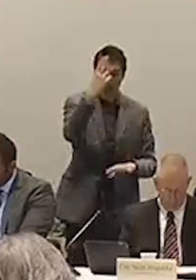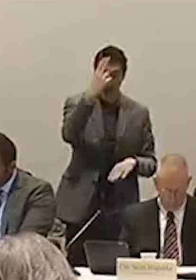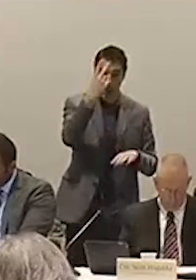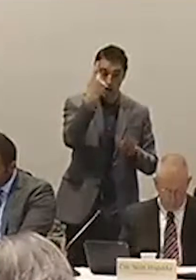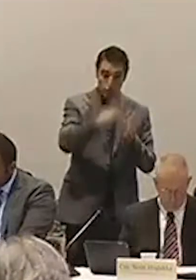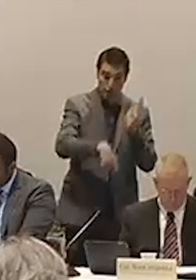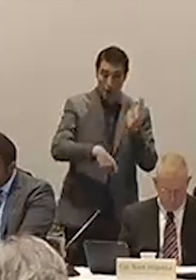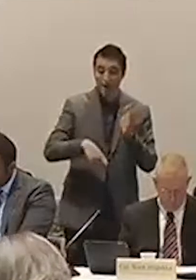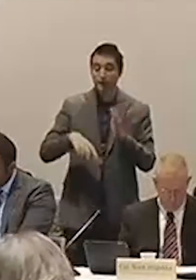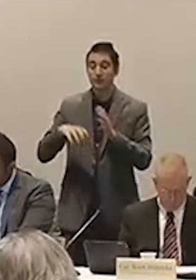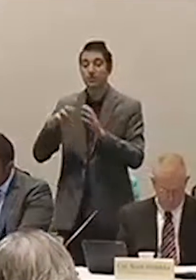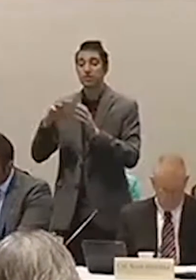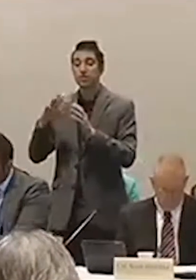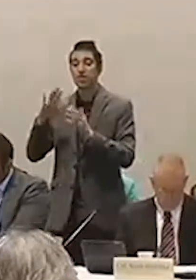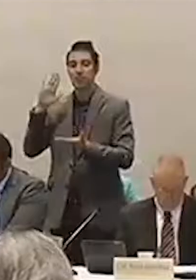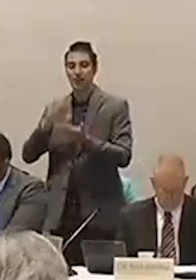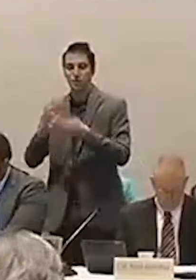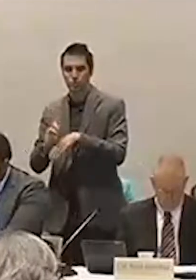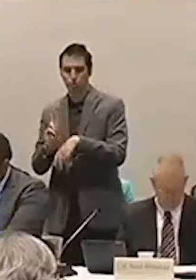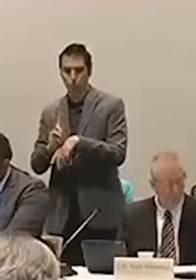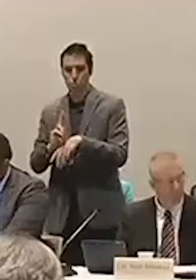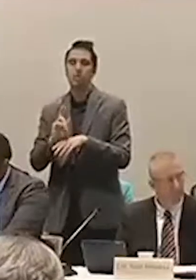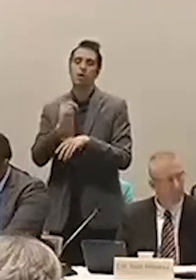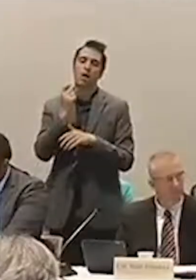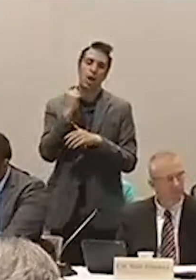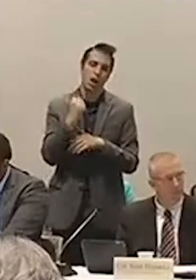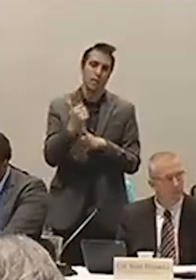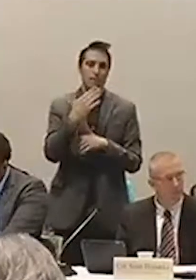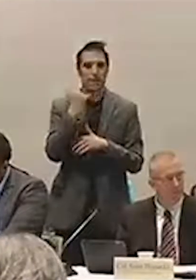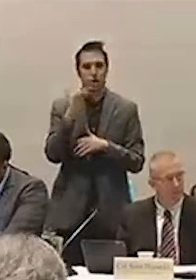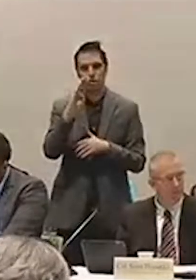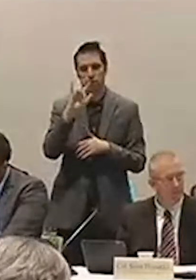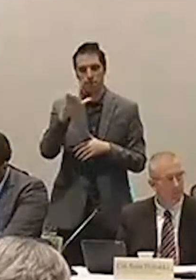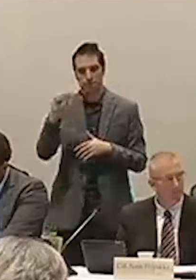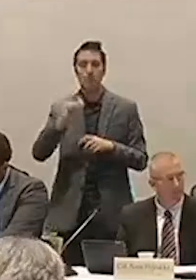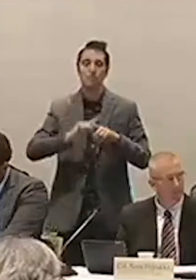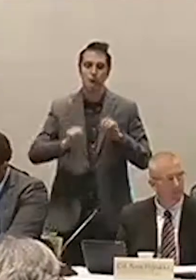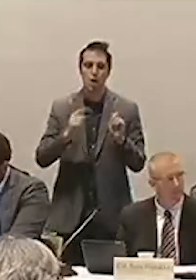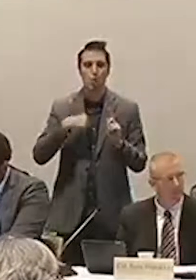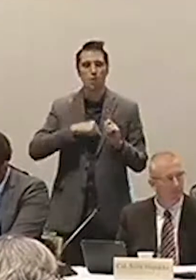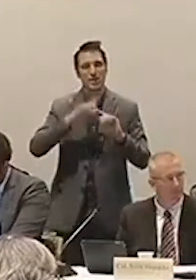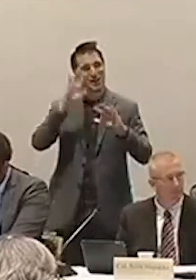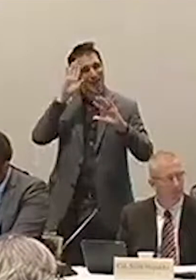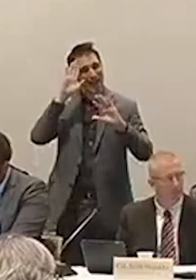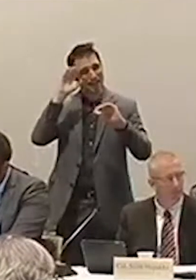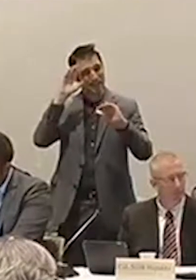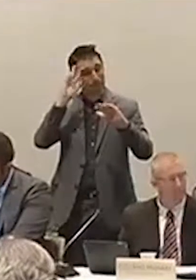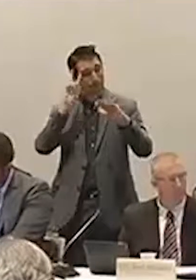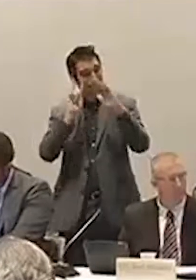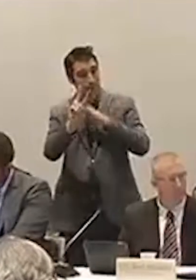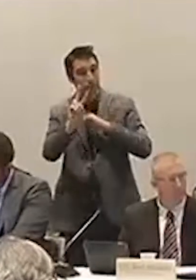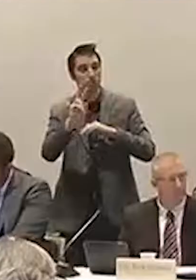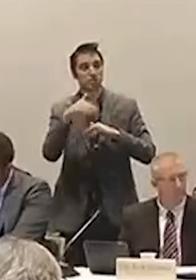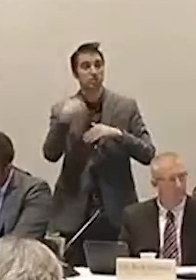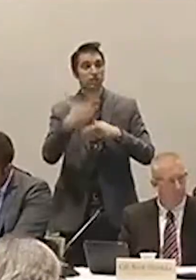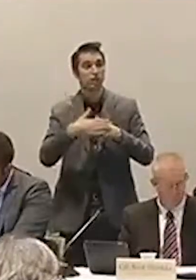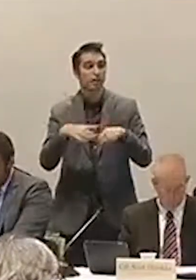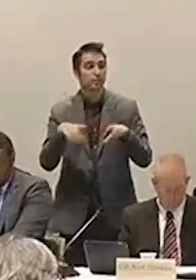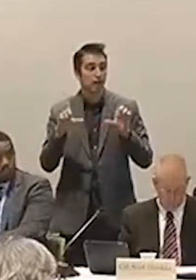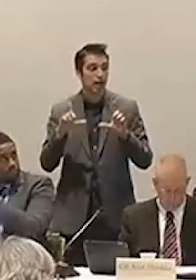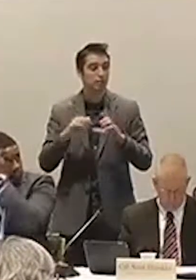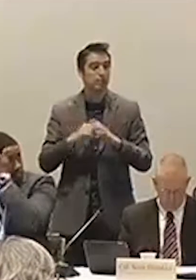usage is providing a little bit of relief on those bills, but we do anticipate some fair some, and go to the next slide,